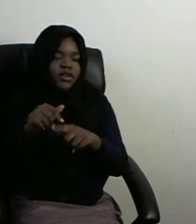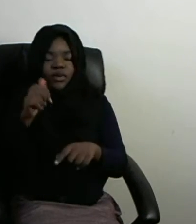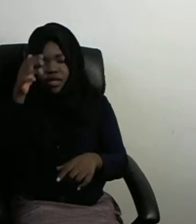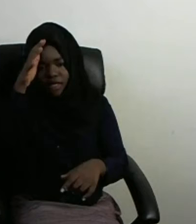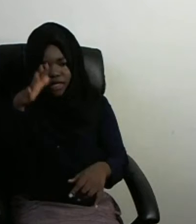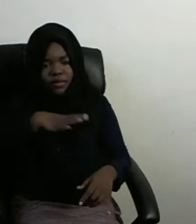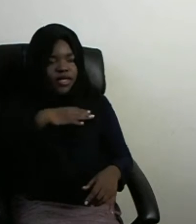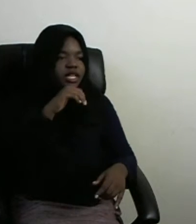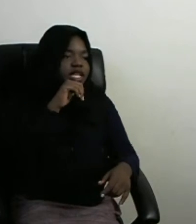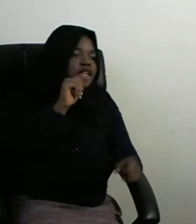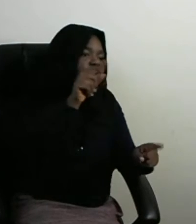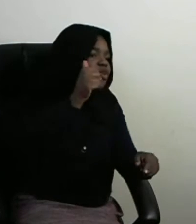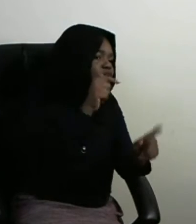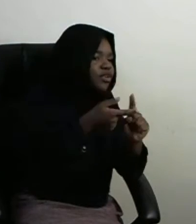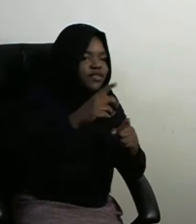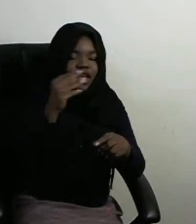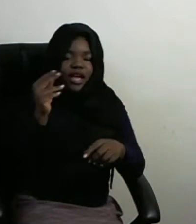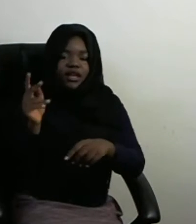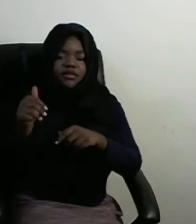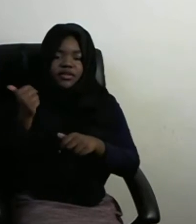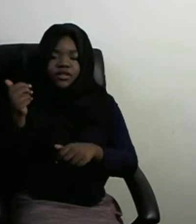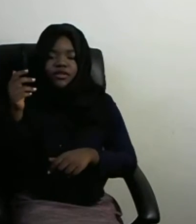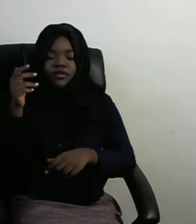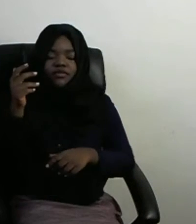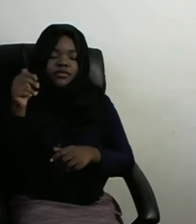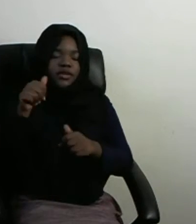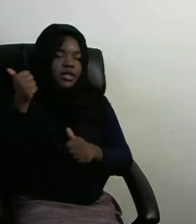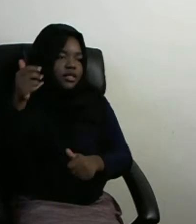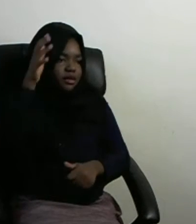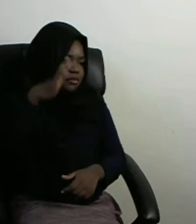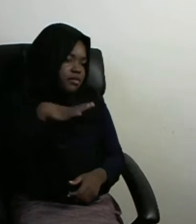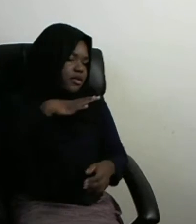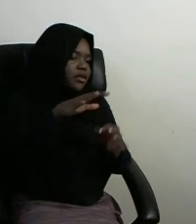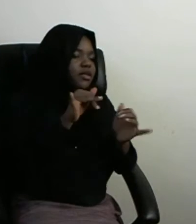them, they are not going as girlfriends. That's what the word means.